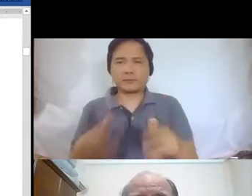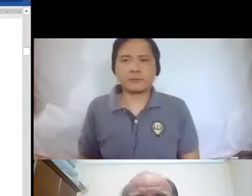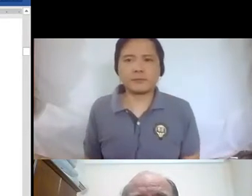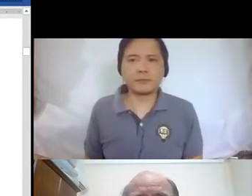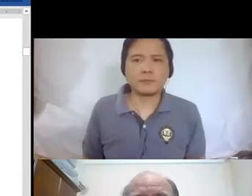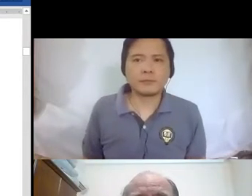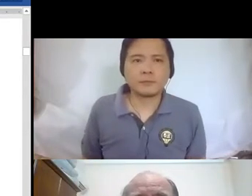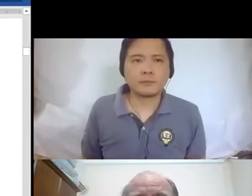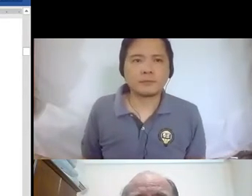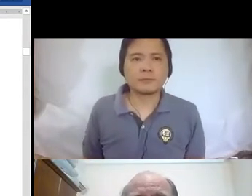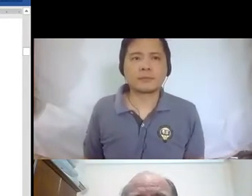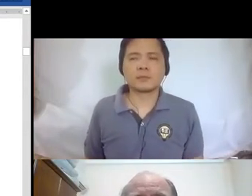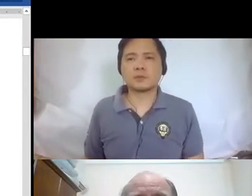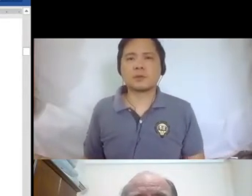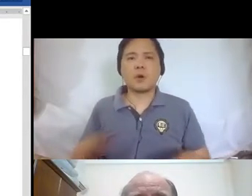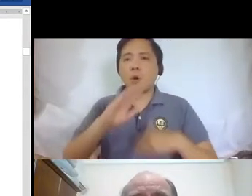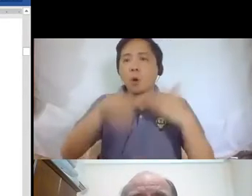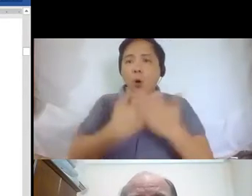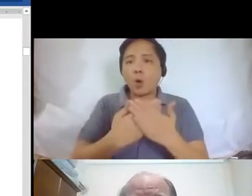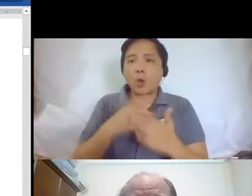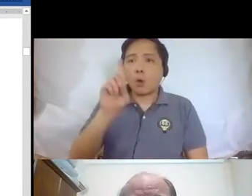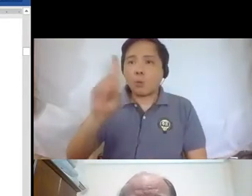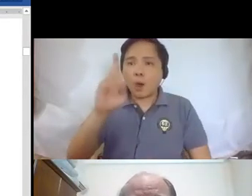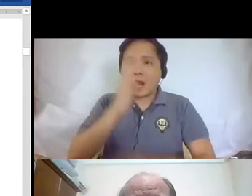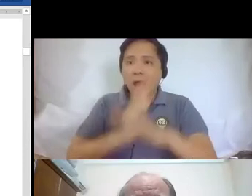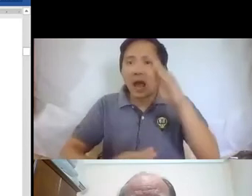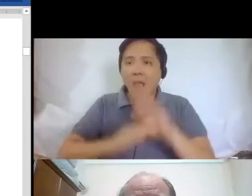Okay, let's make sure all of these signs are one-handed.